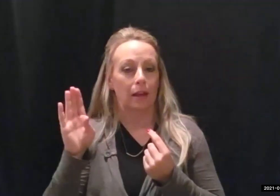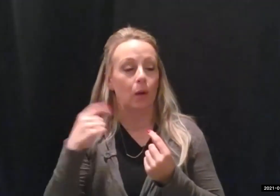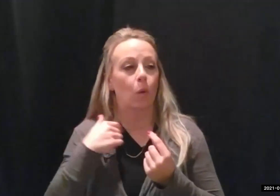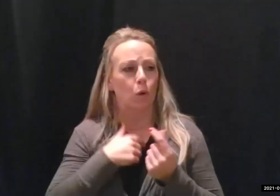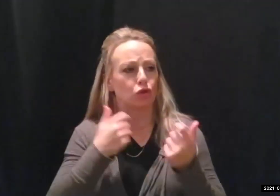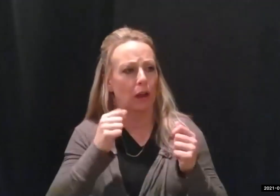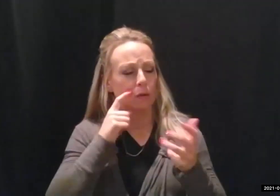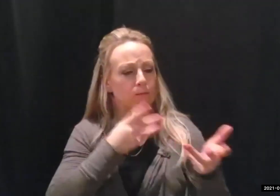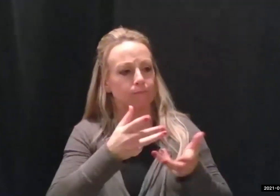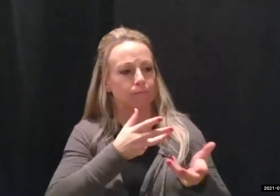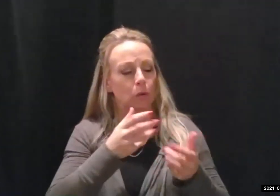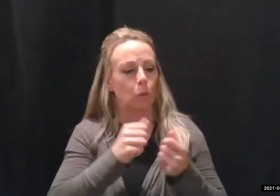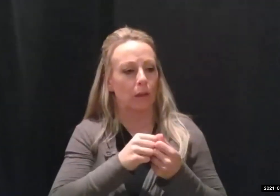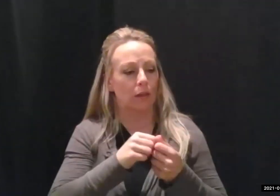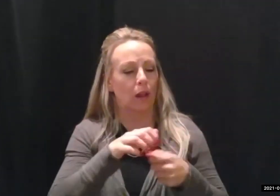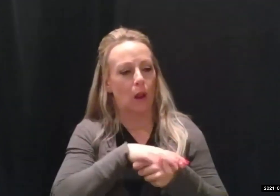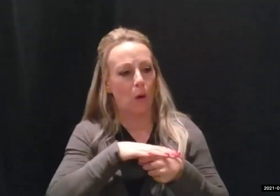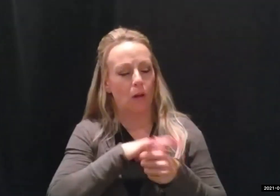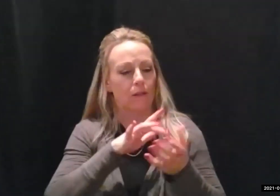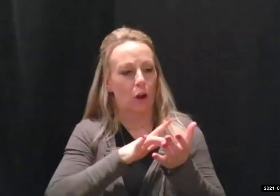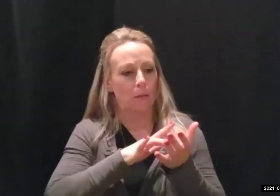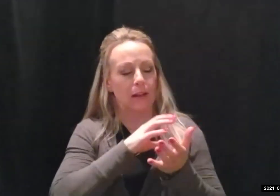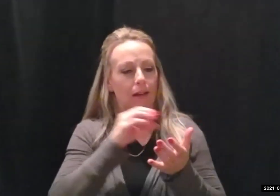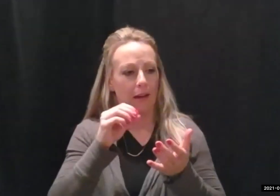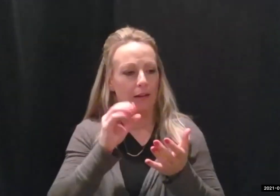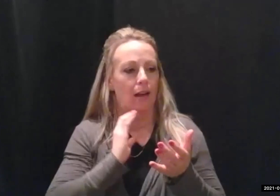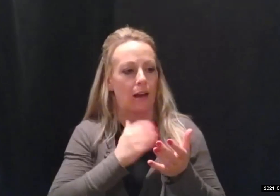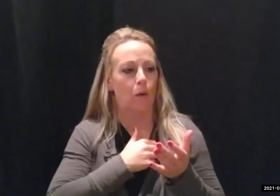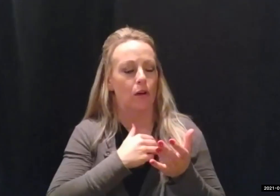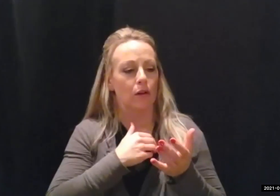healthcare and our local pharmacies to be able to help us